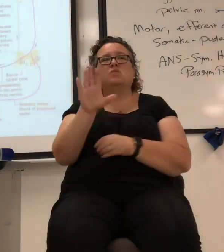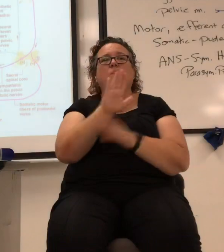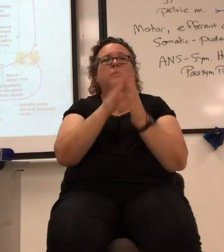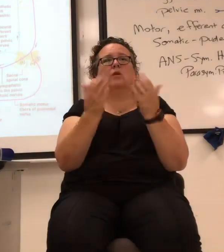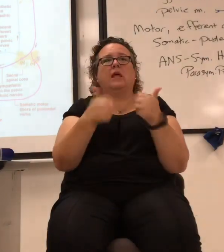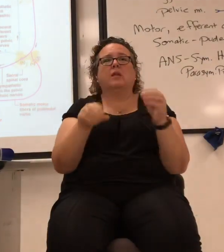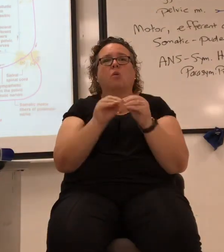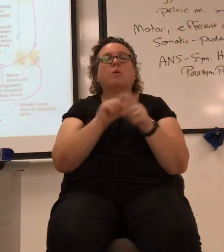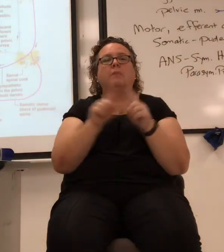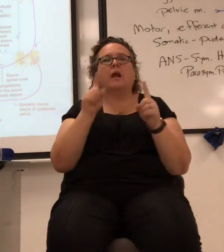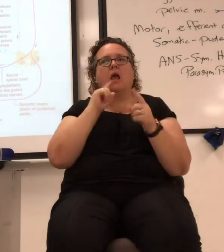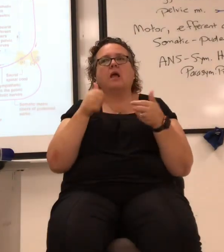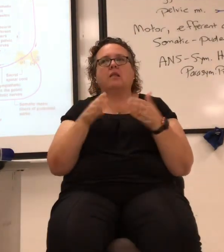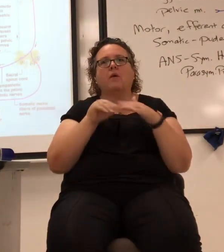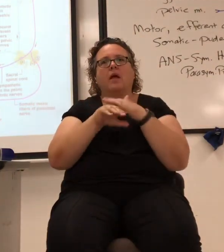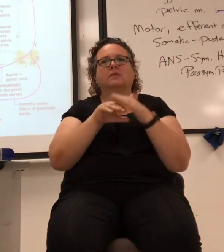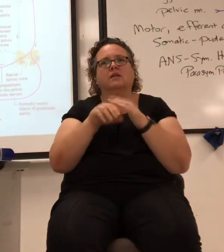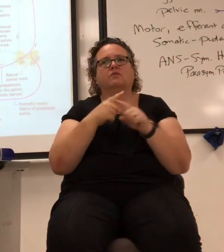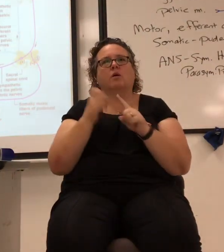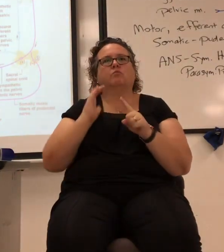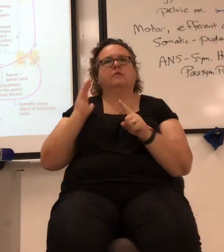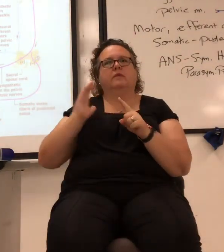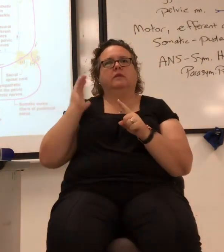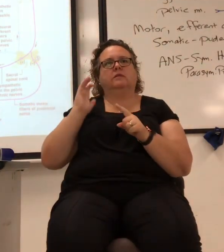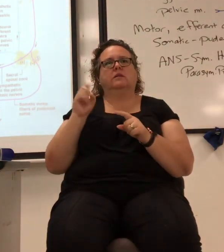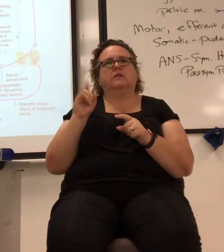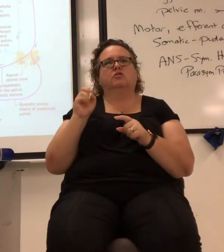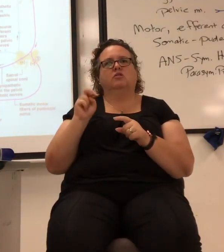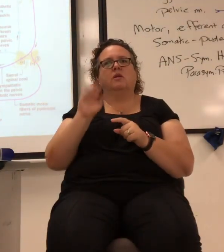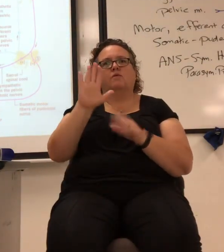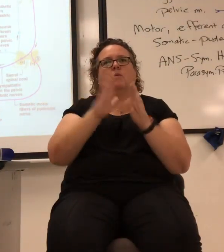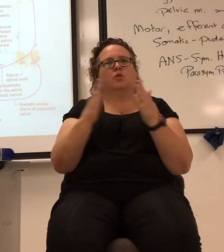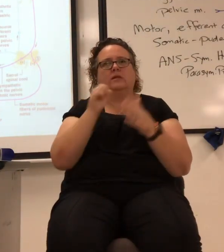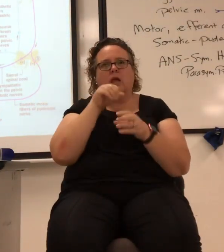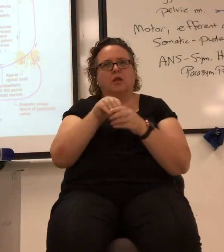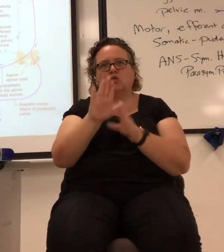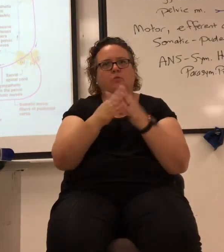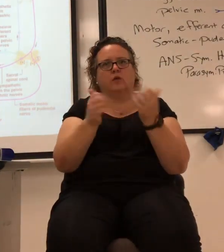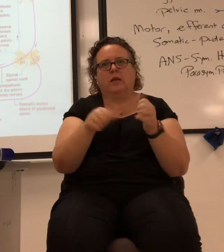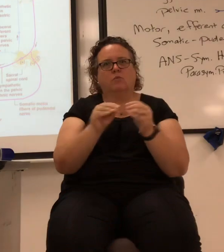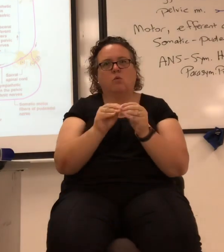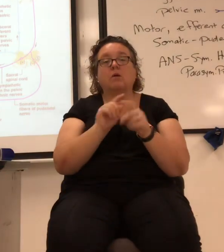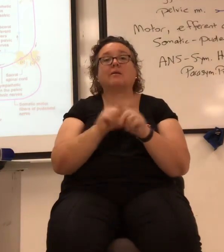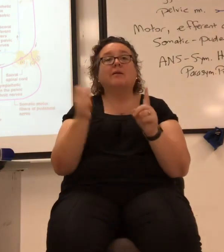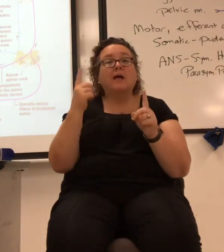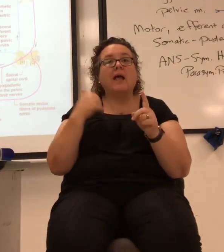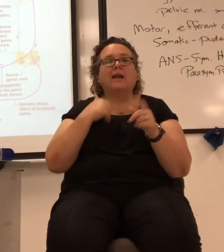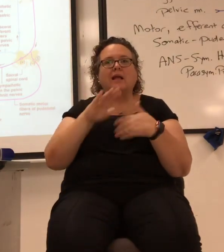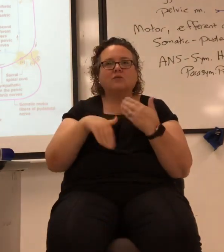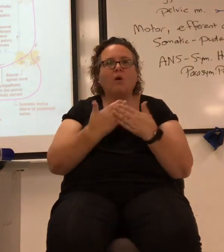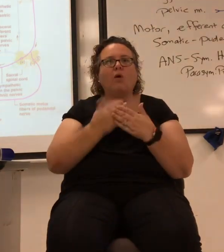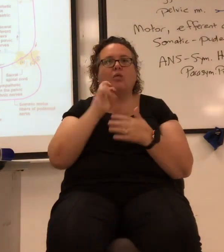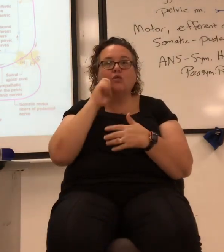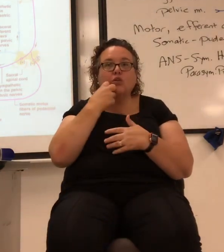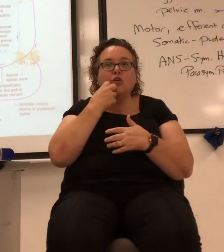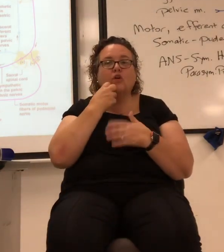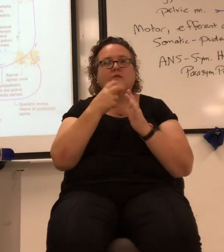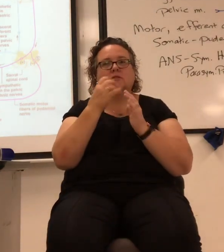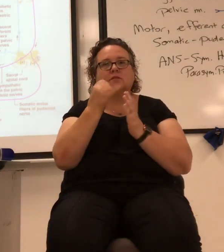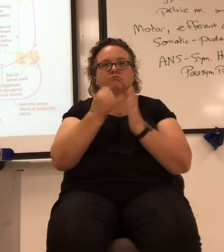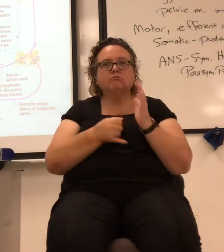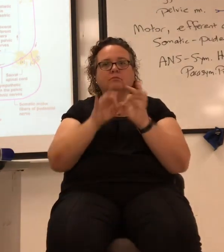And don't you have another sphincter to relax? Yeah, well, there's the external sphincter. You gotta relax that one too.